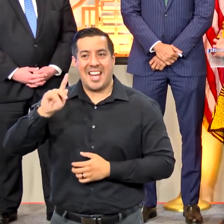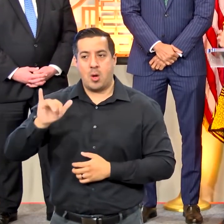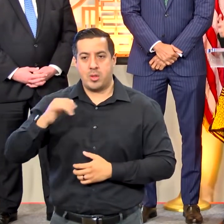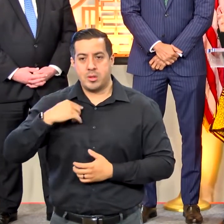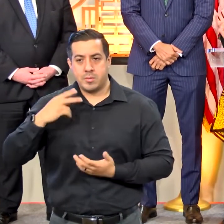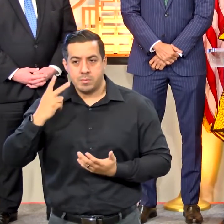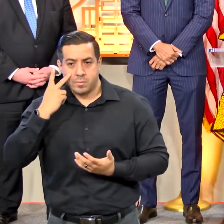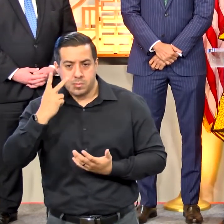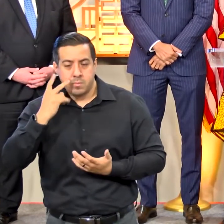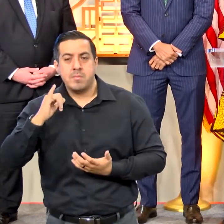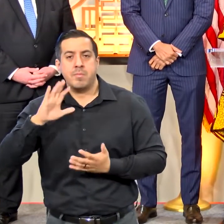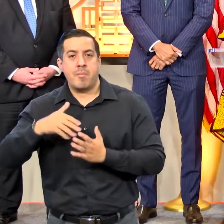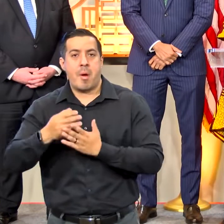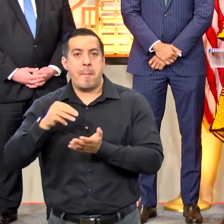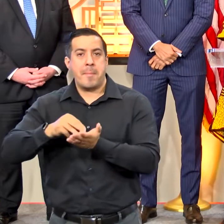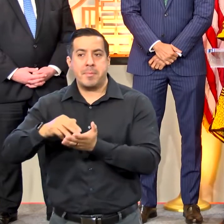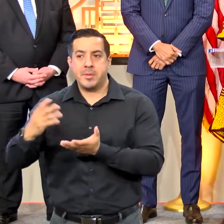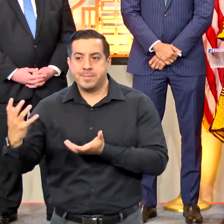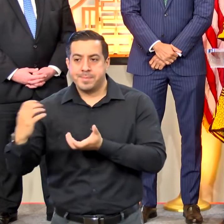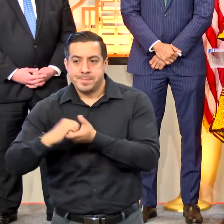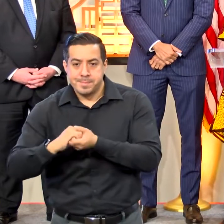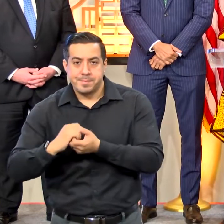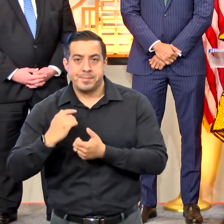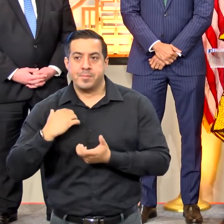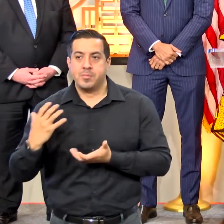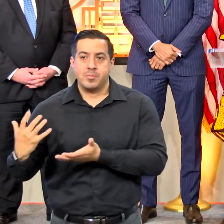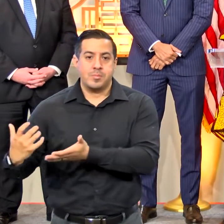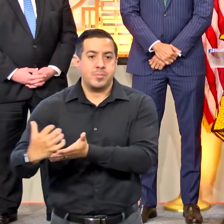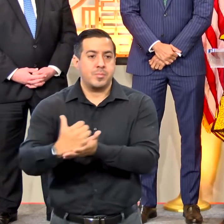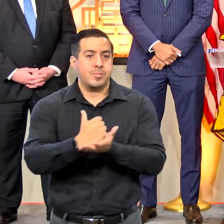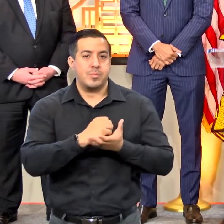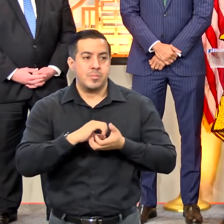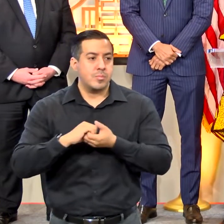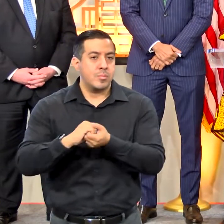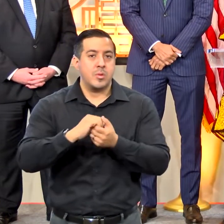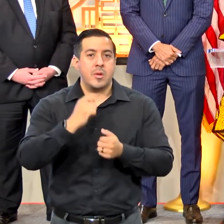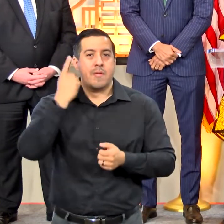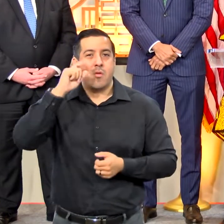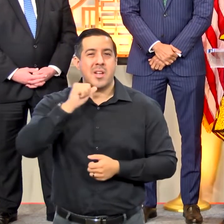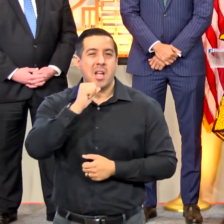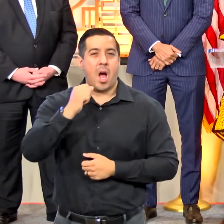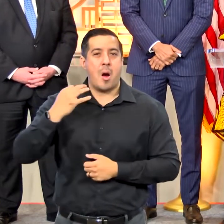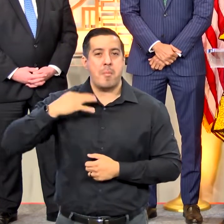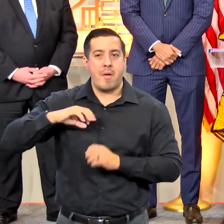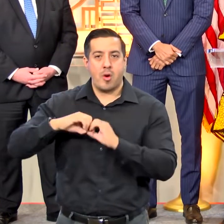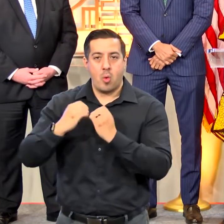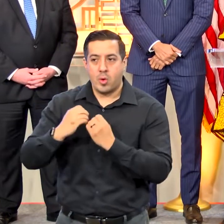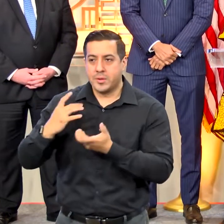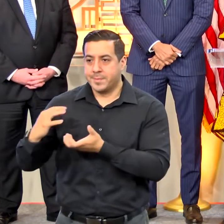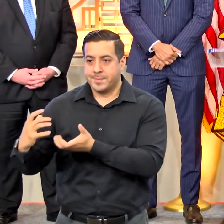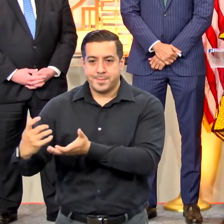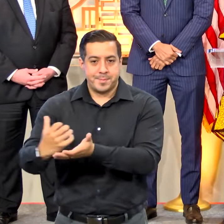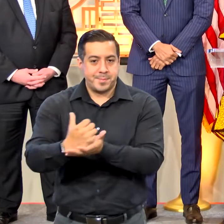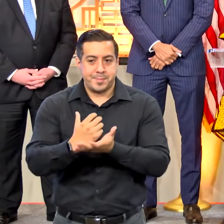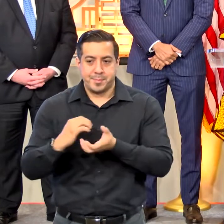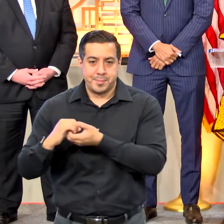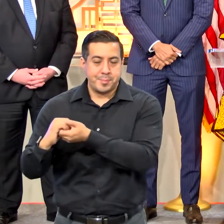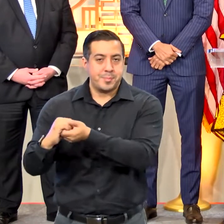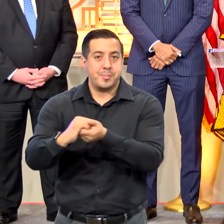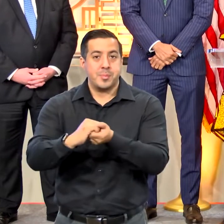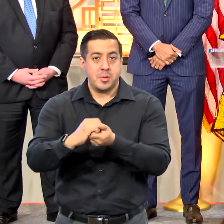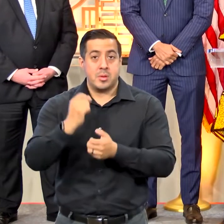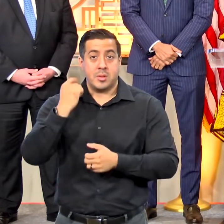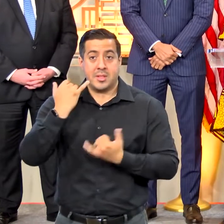millions, combined with the city's commitment, philanthropic community, the nonprofits, the incredible work that we did. And Commissioner,